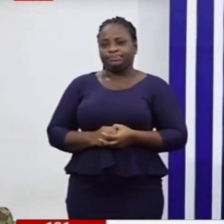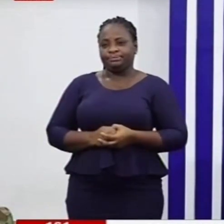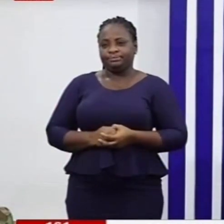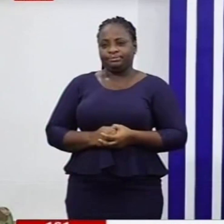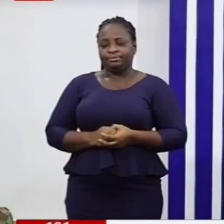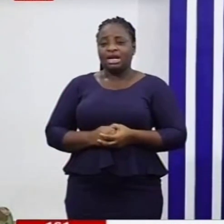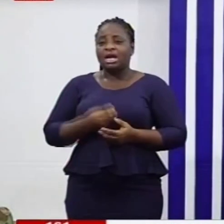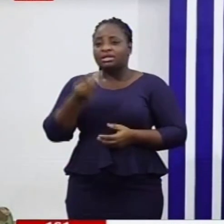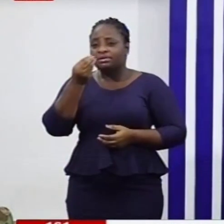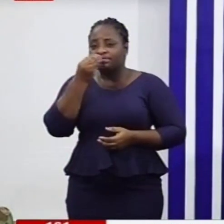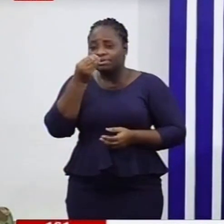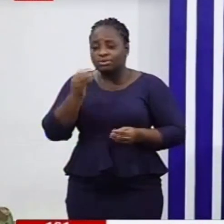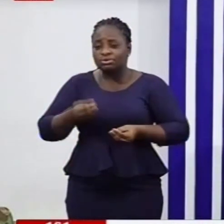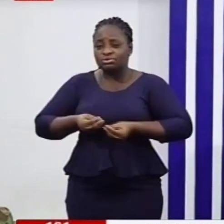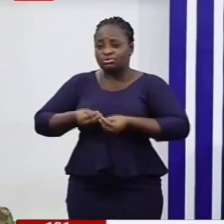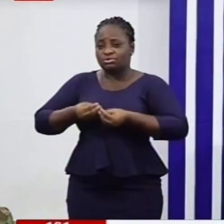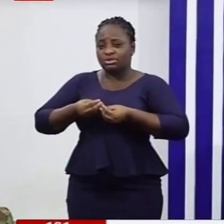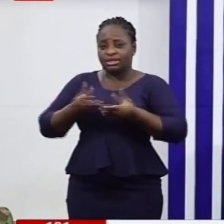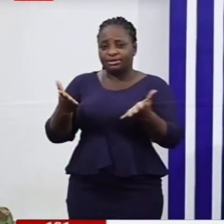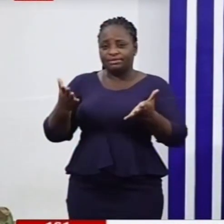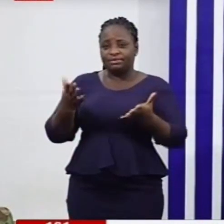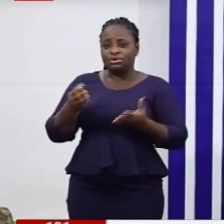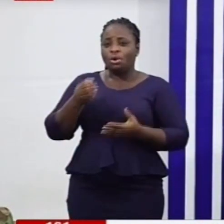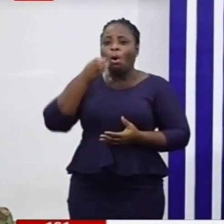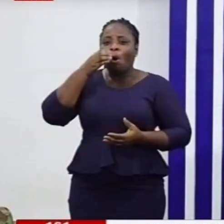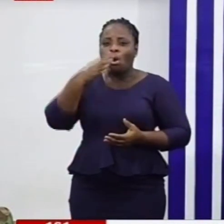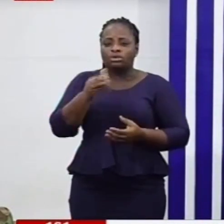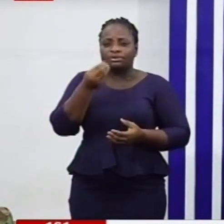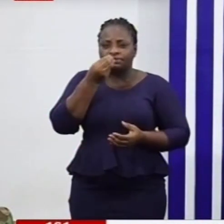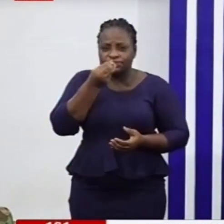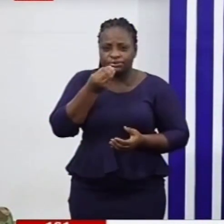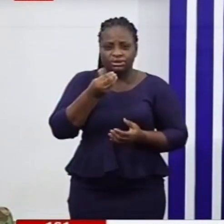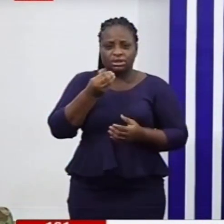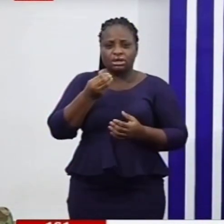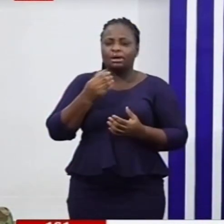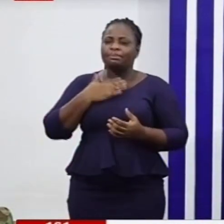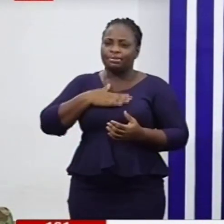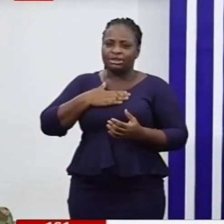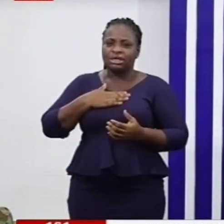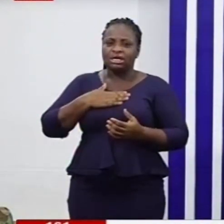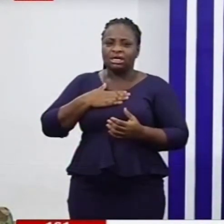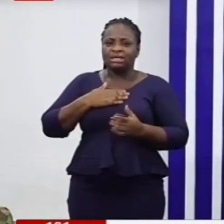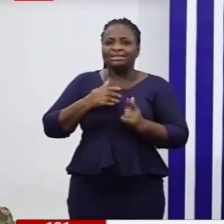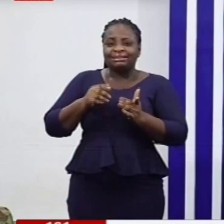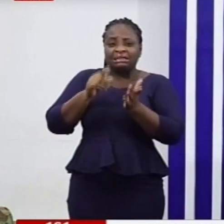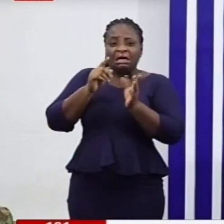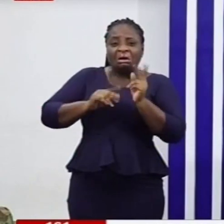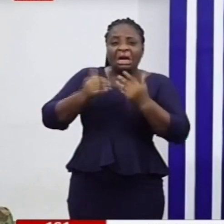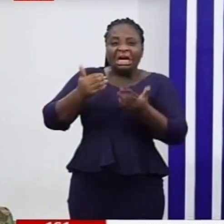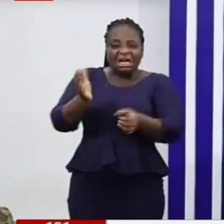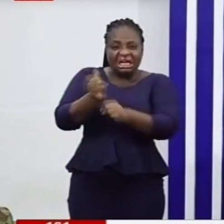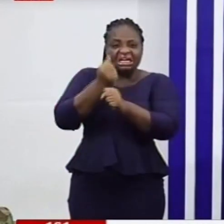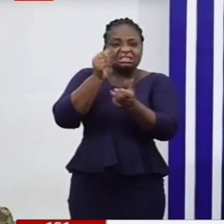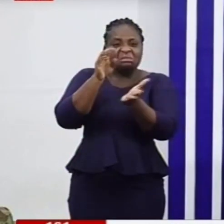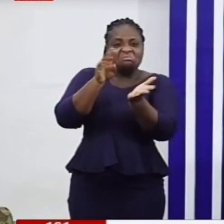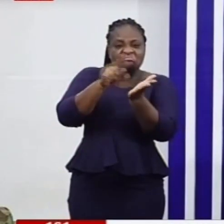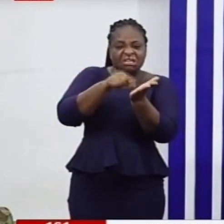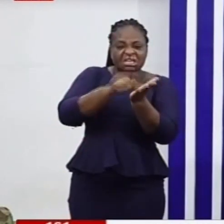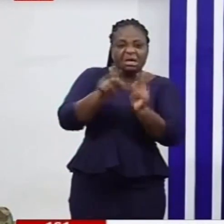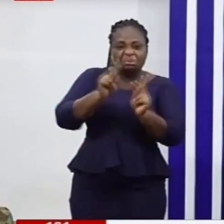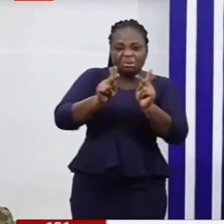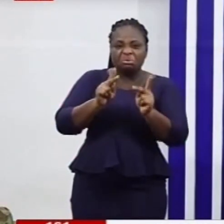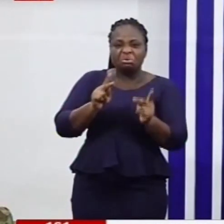The food we are going to provide is going to be hot meal. And I will entreat if we can get the journalists go around and see exactly what we are saying, whether it's